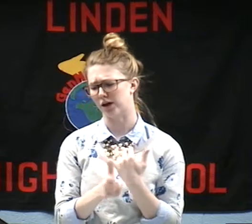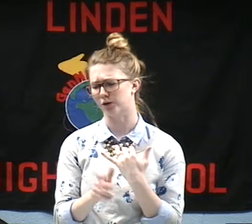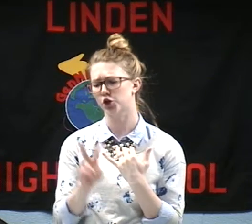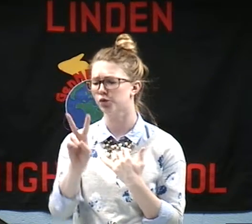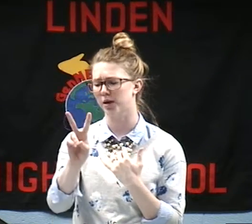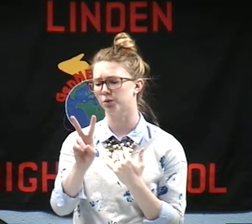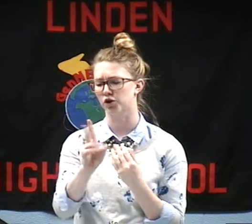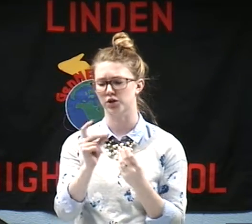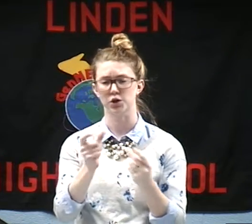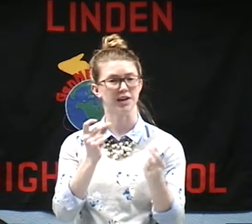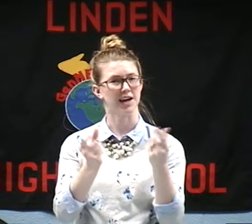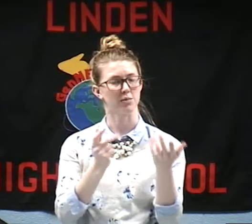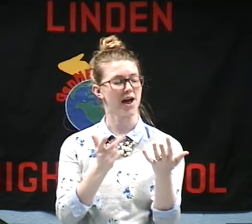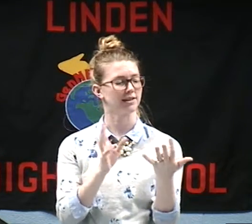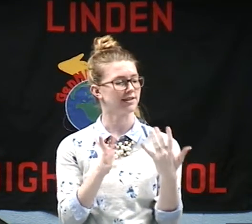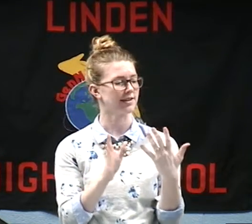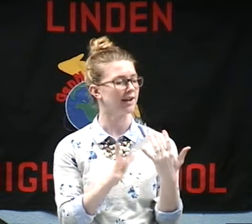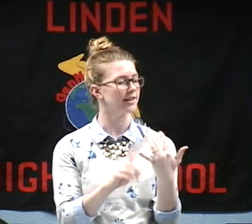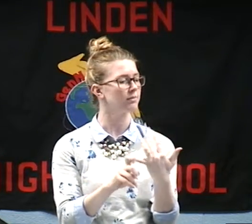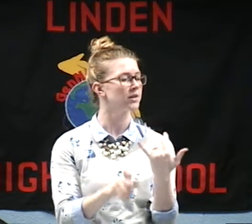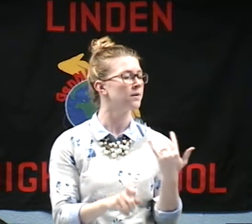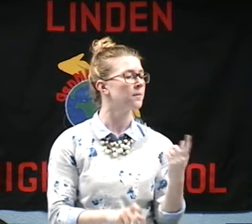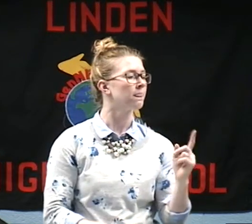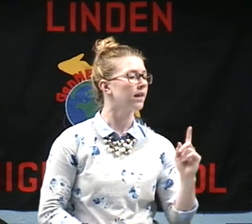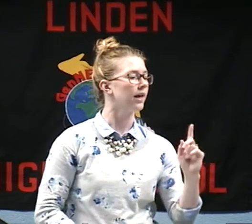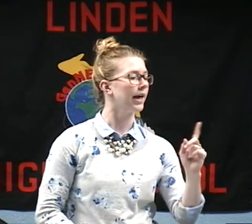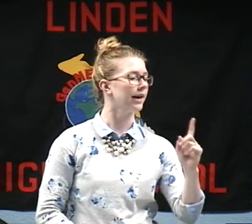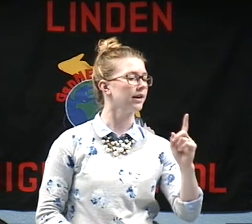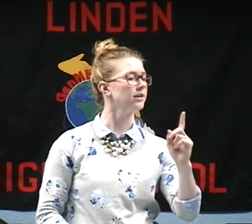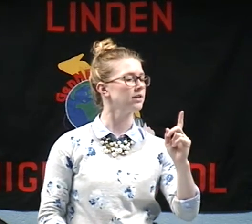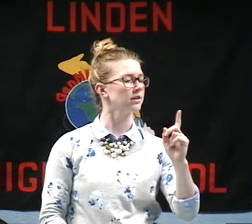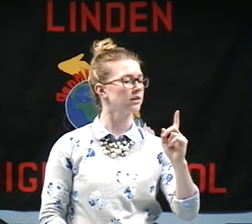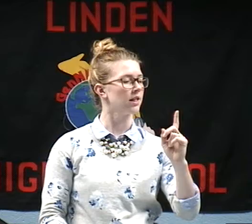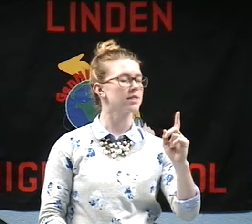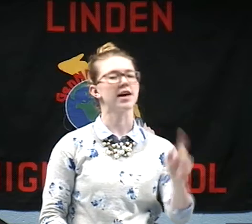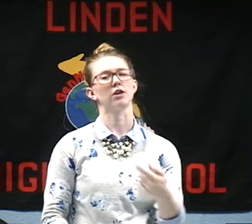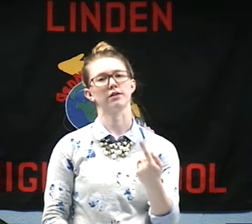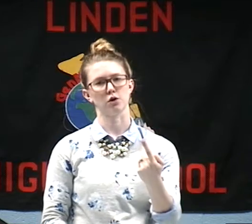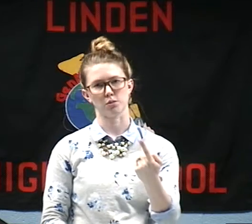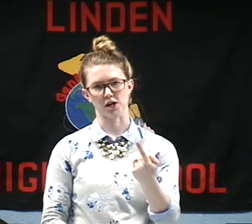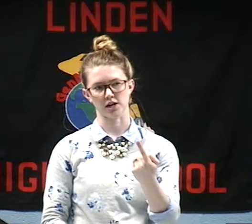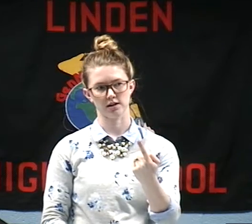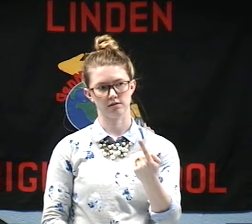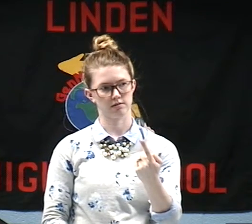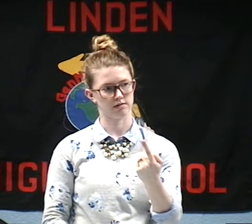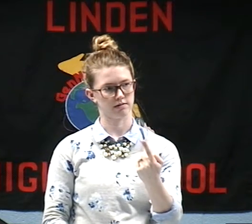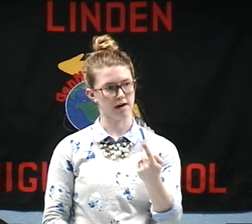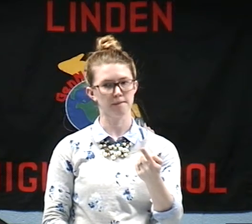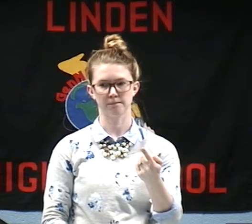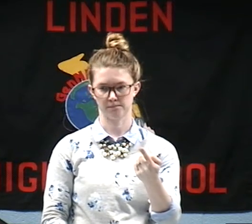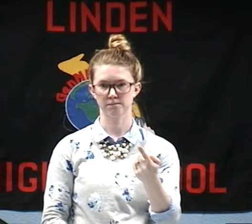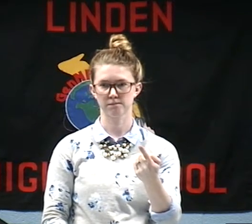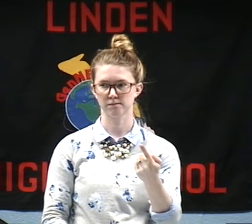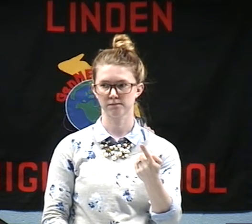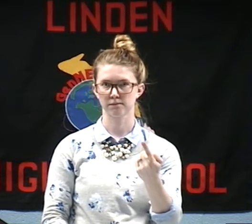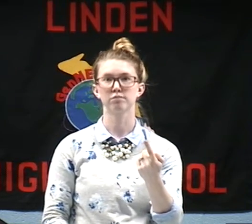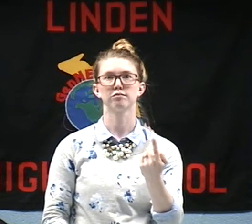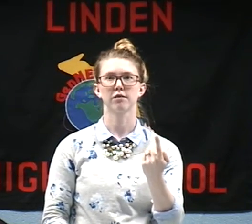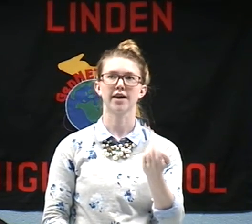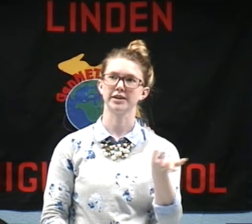with 2 people just so you can kind of practice this concept. And then I'll give you your project. Fair? I think